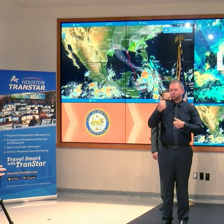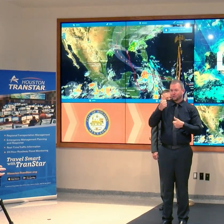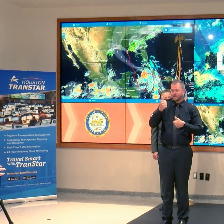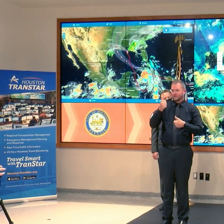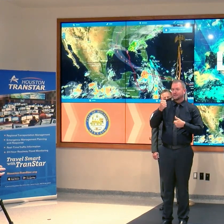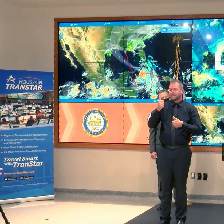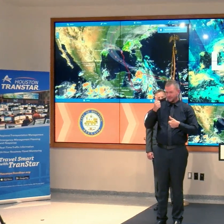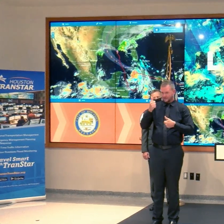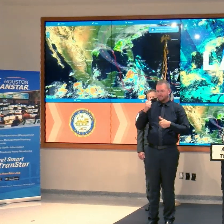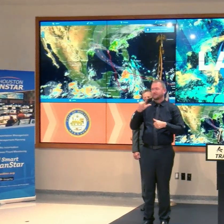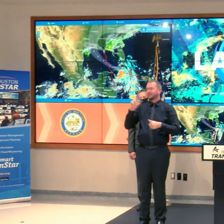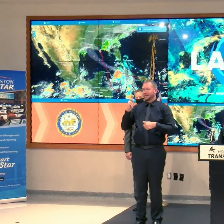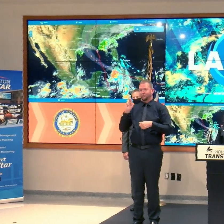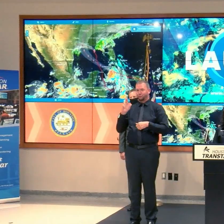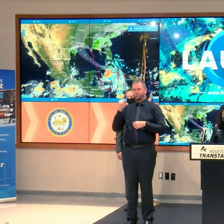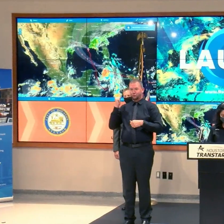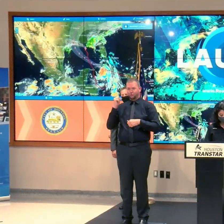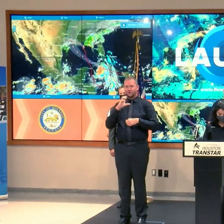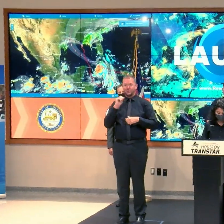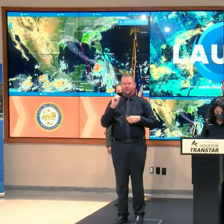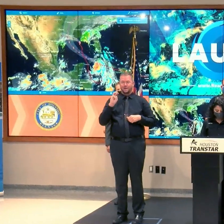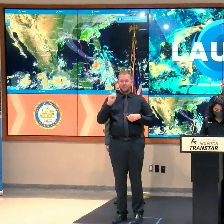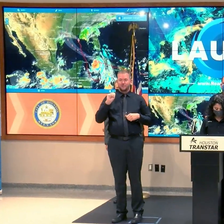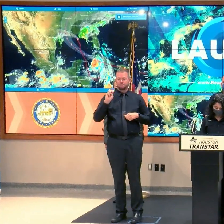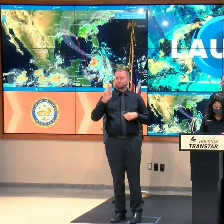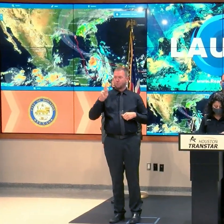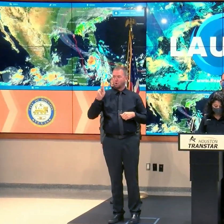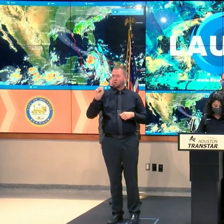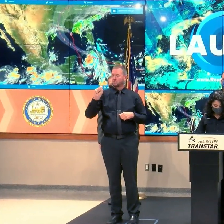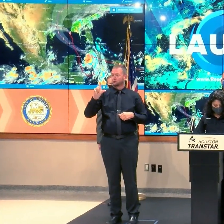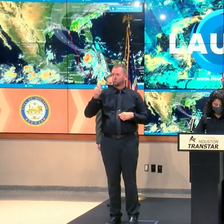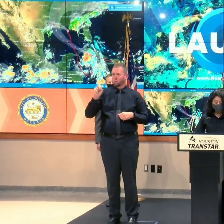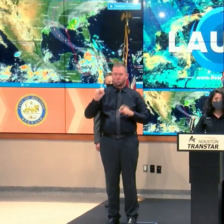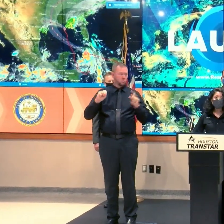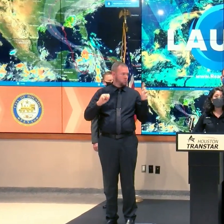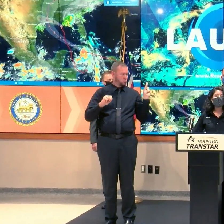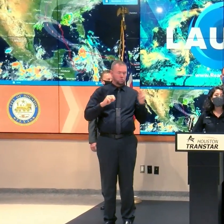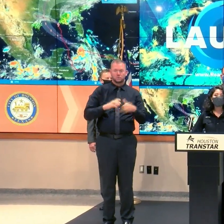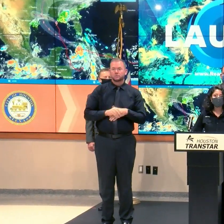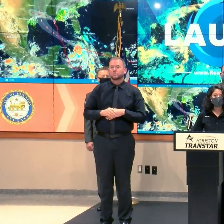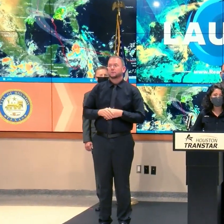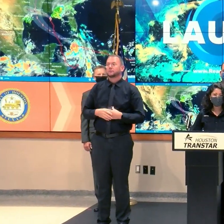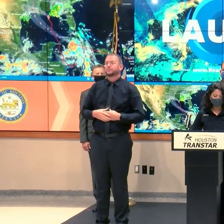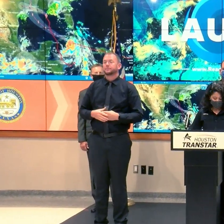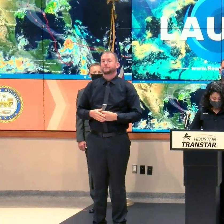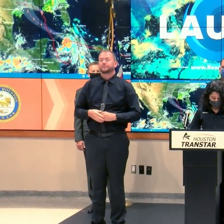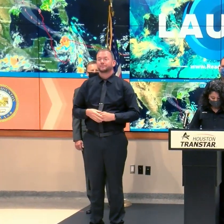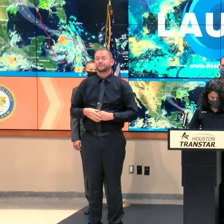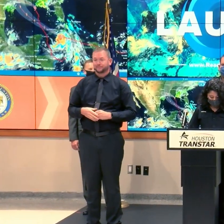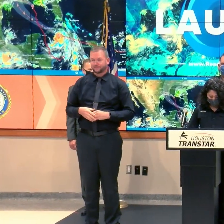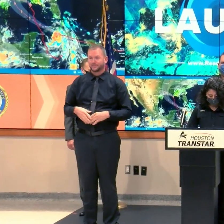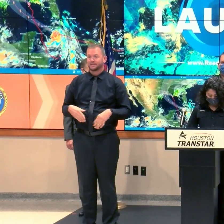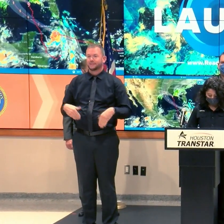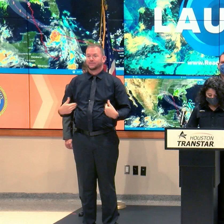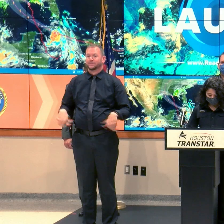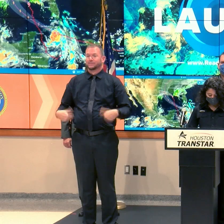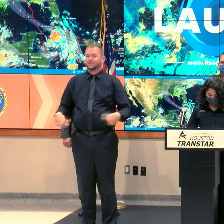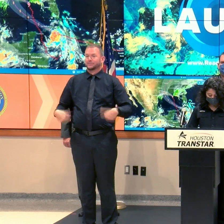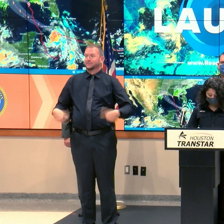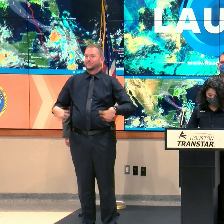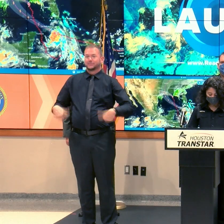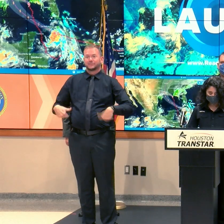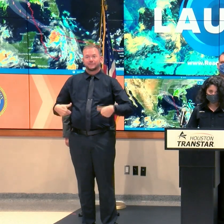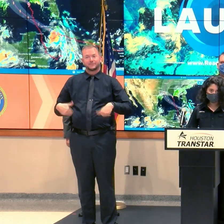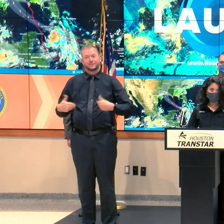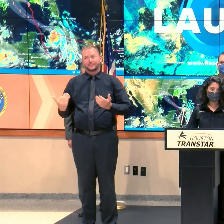Sloan here. So we will give some updates. Here we go again. This has been a tough